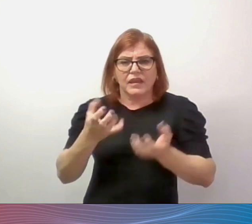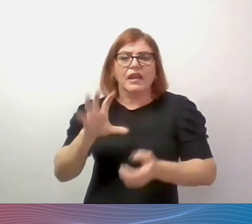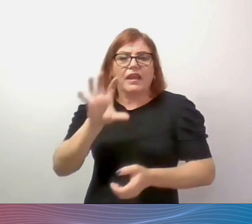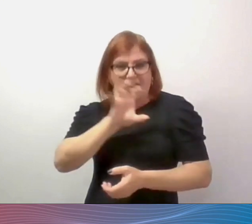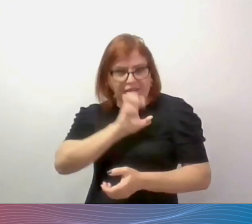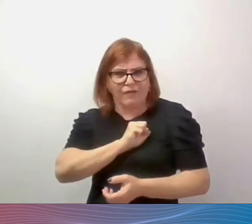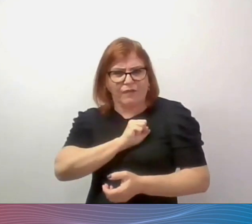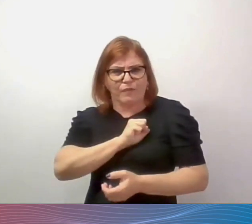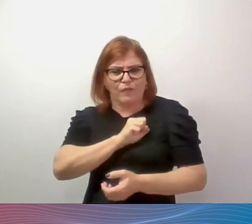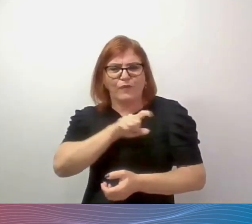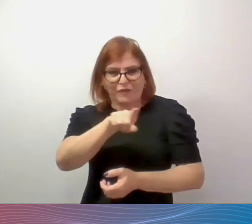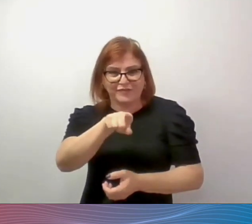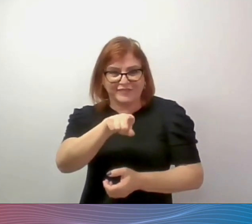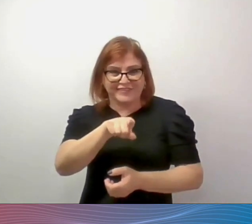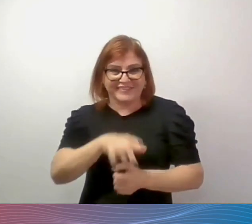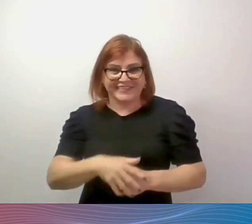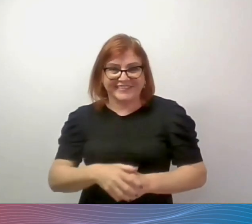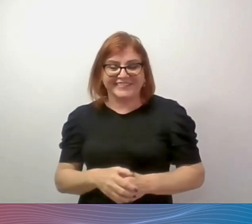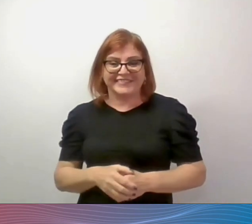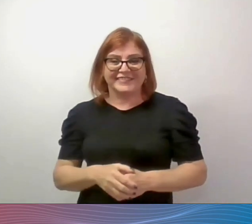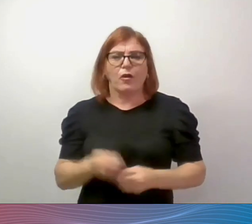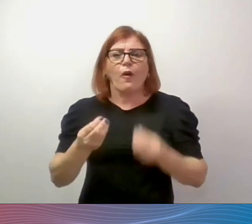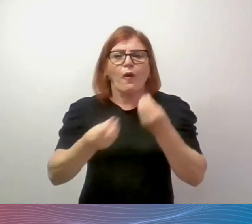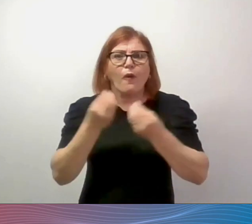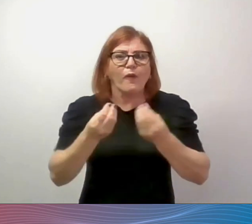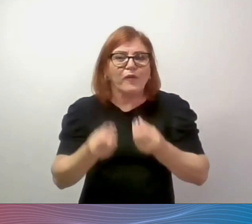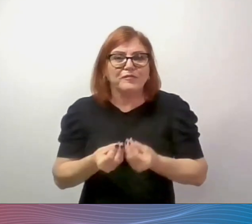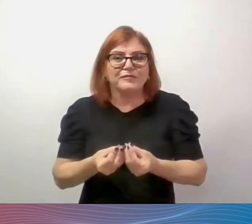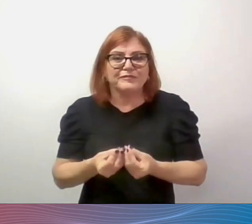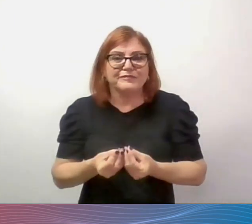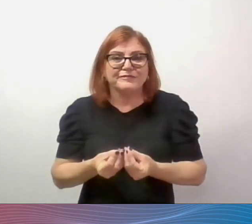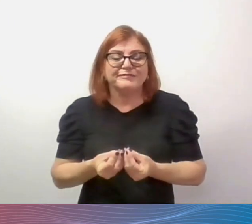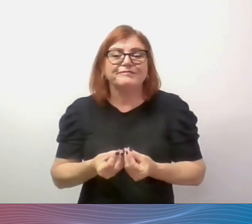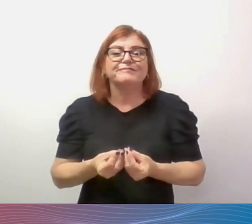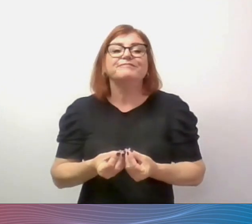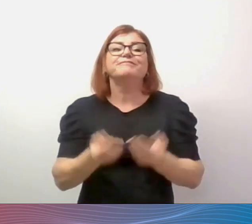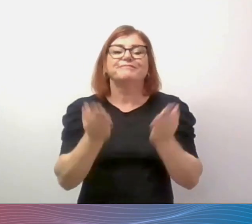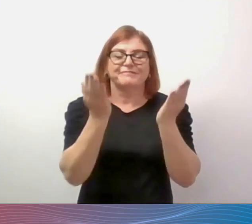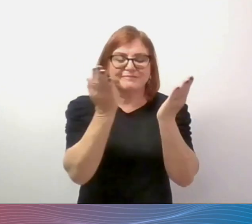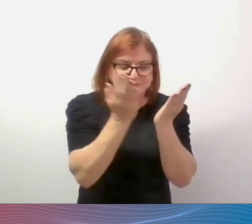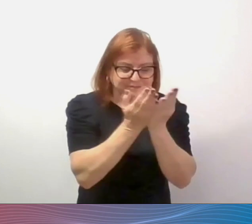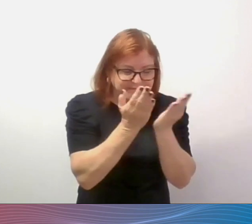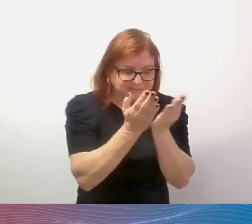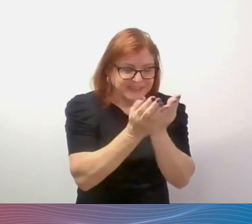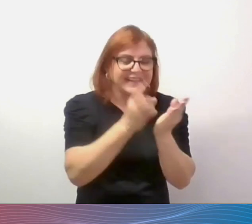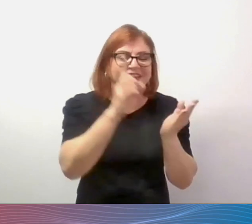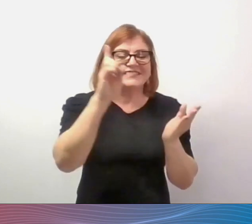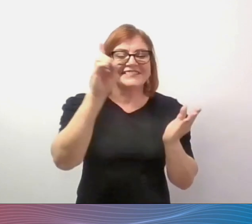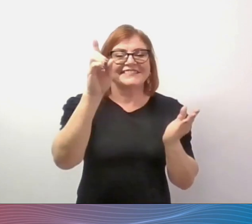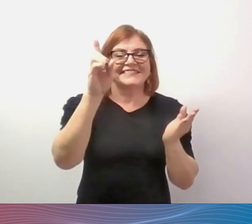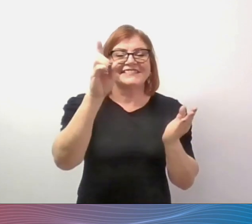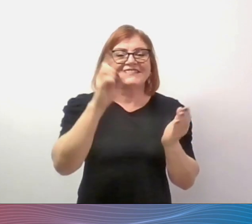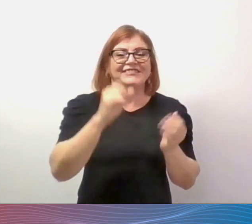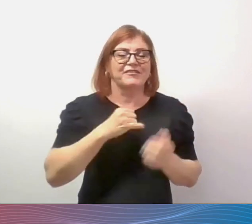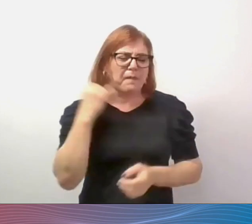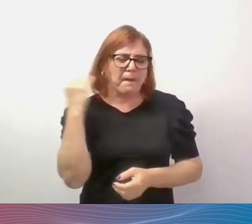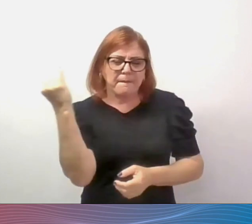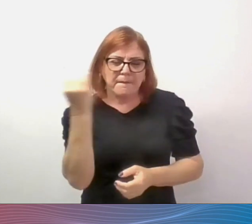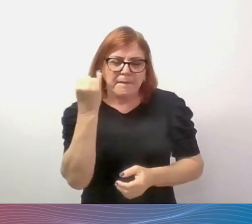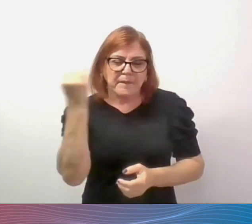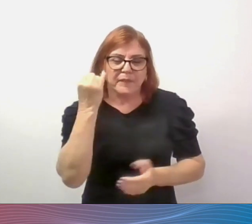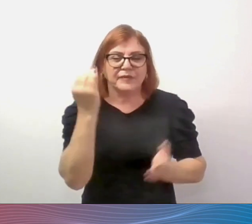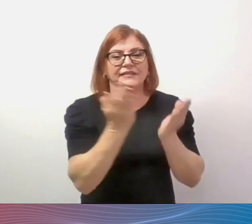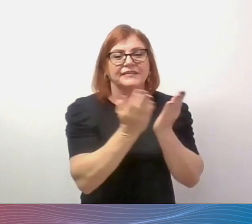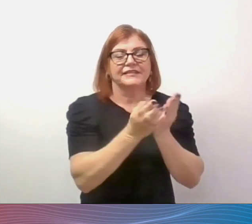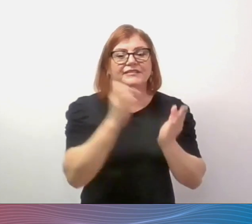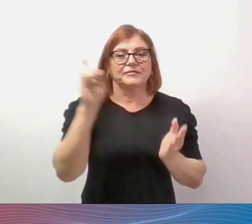in grace? É pela palavra. It is through the word. Amém. Como é importante a palavra. How important the word is. A imersão